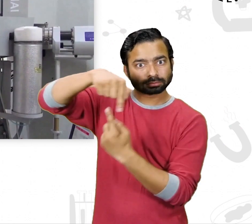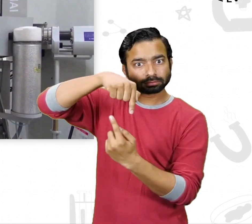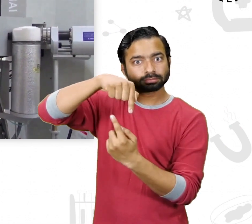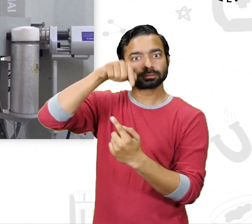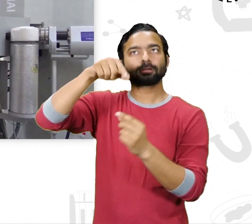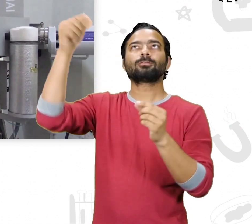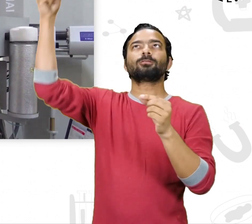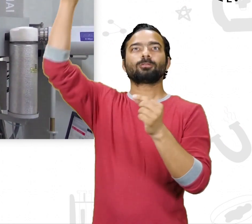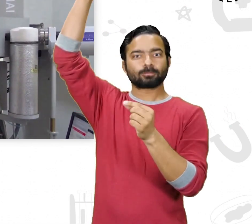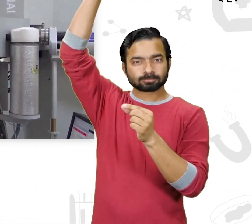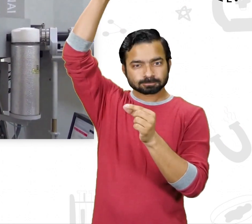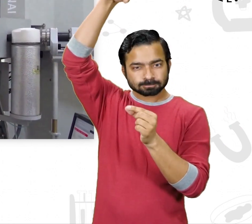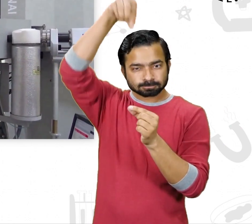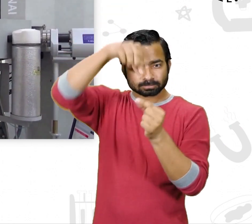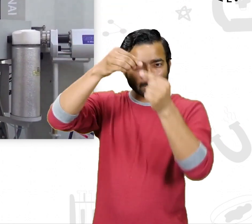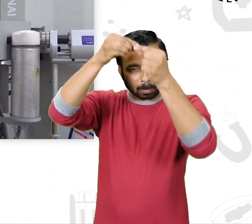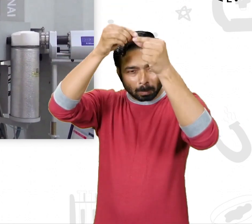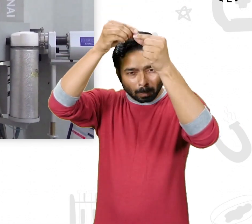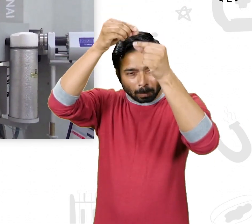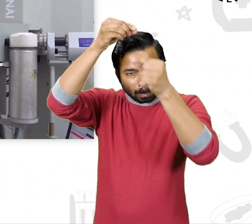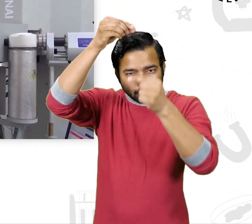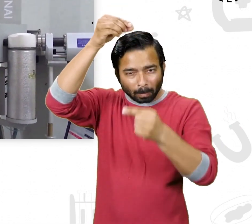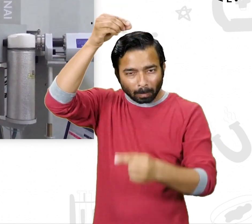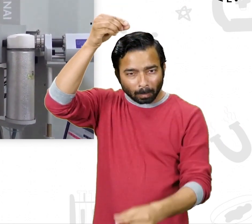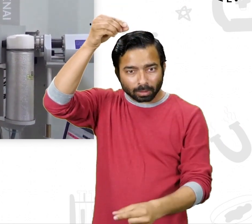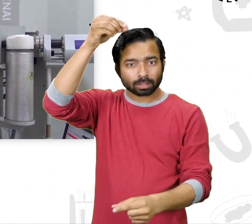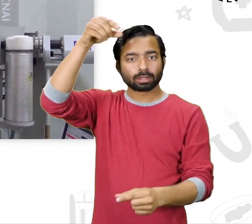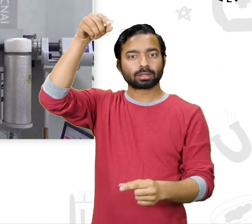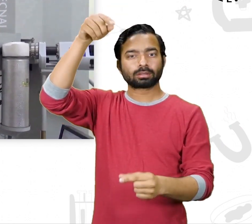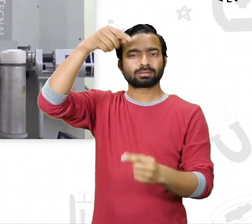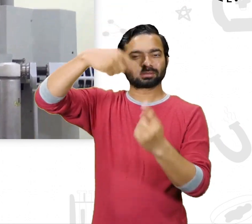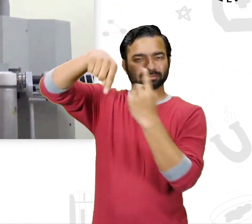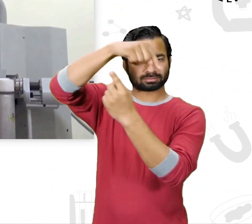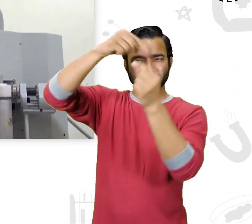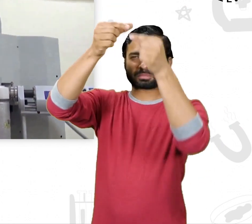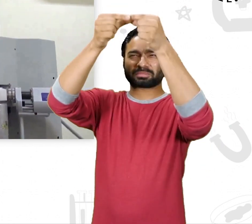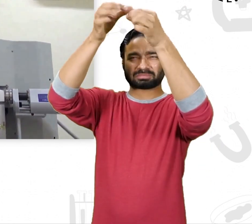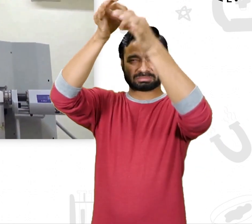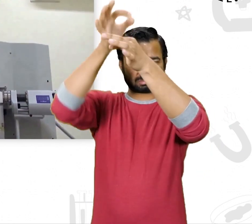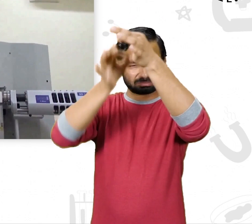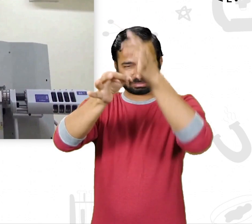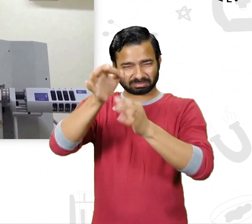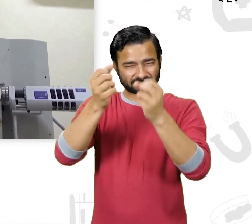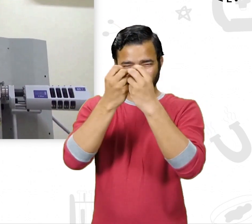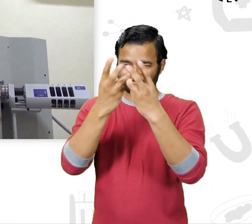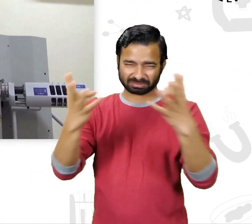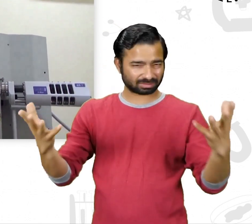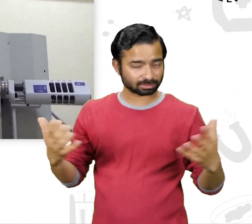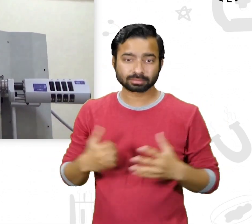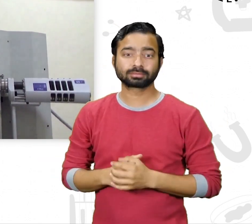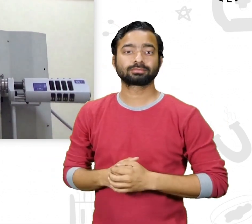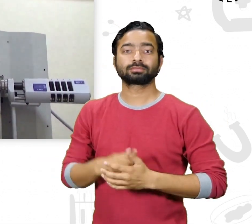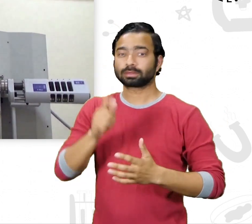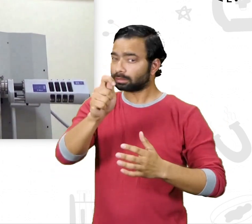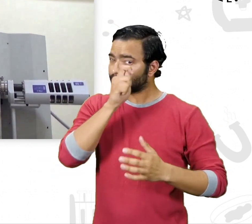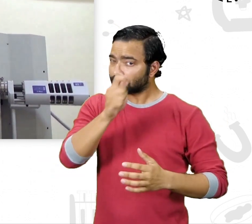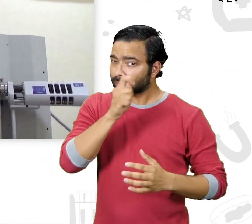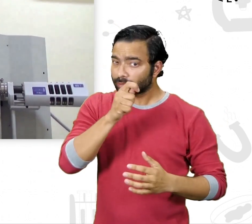fits into the column of the machine. In the top of the column, there is